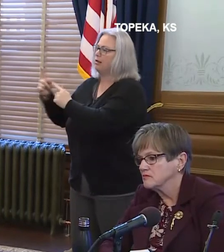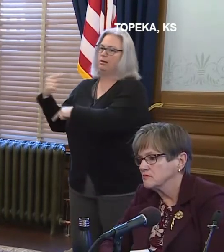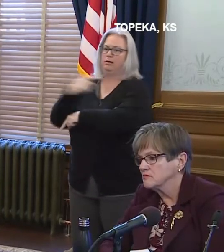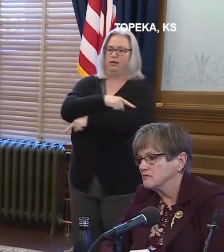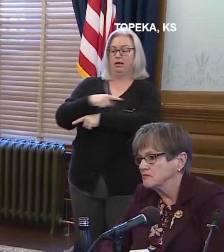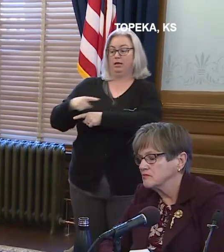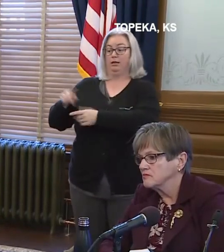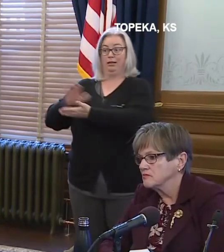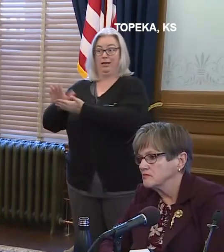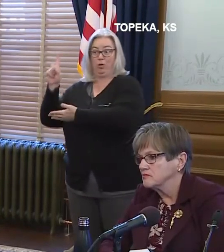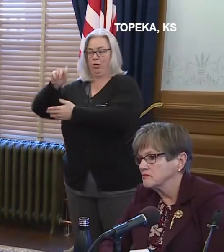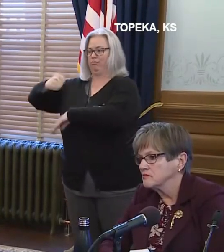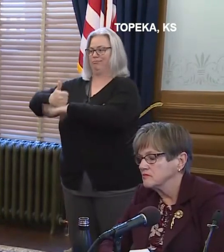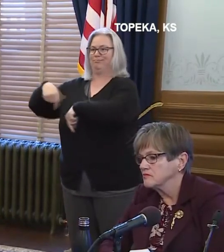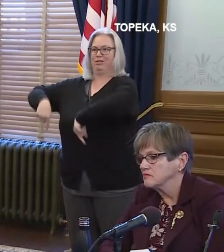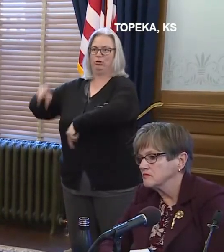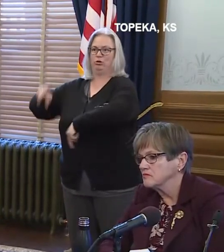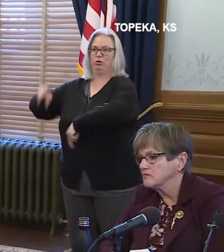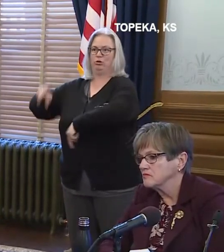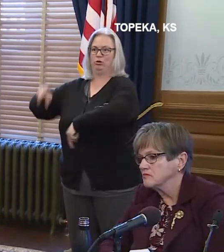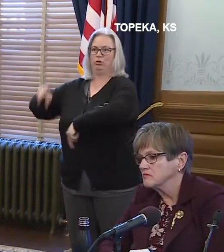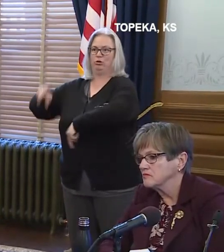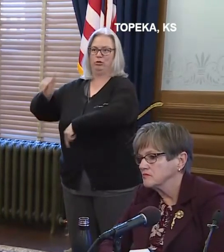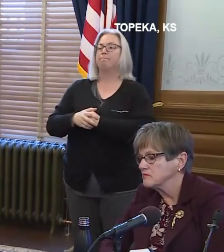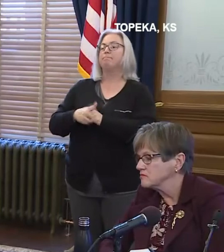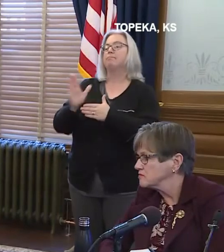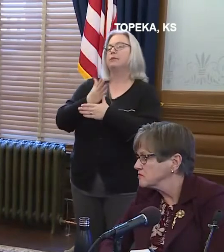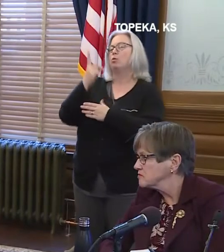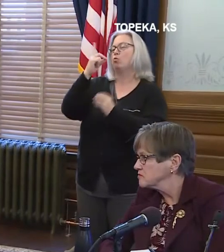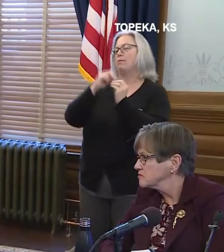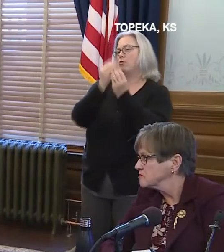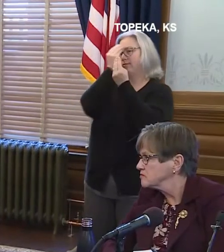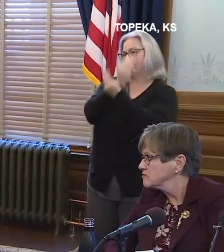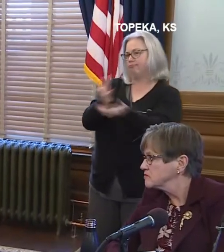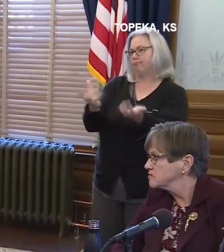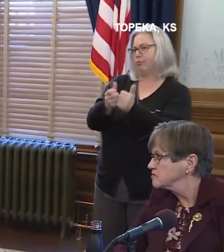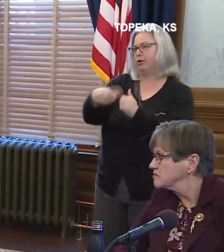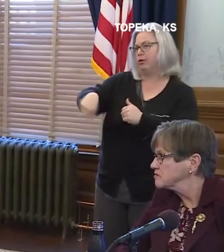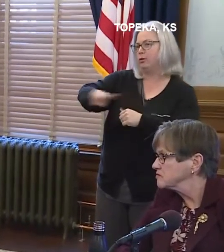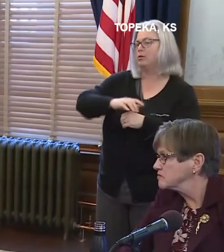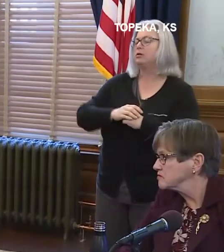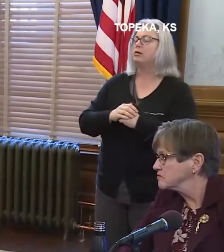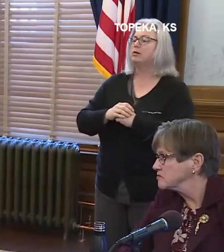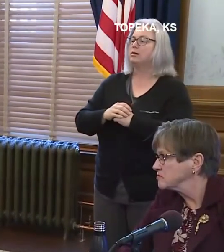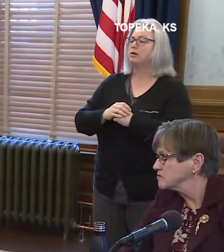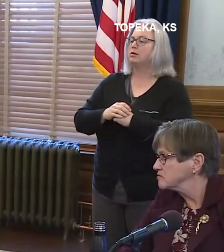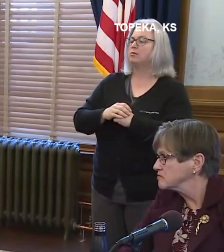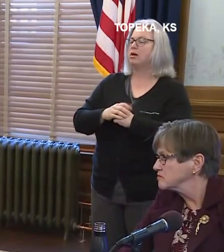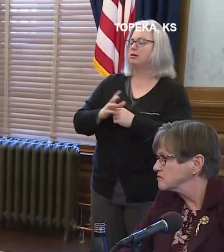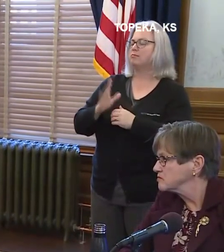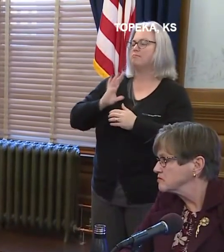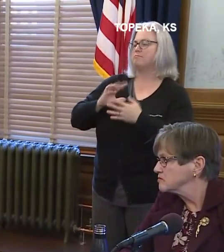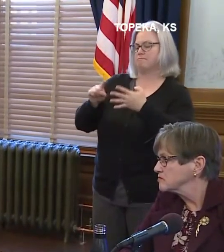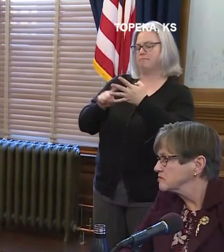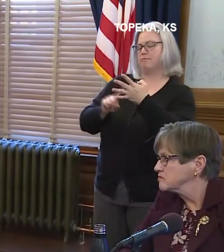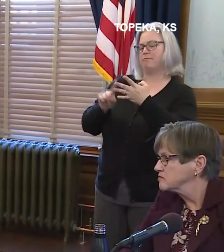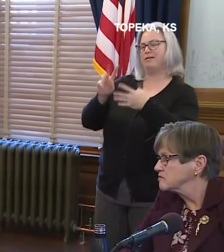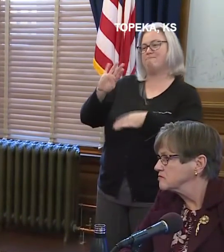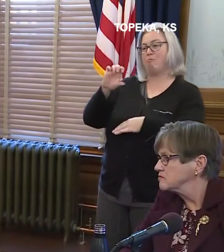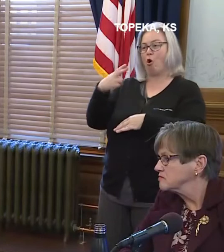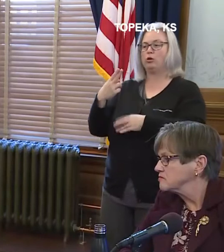Topeka. I thought I would share one more thing with you. It was in about mid-March that we did